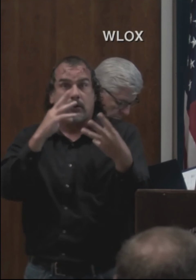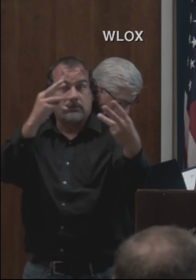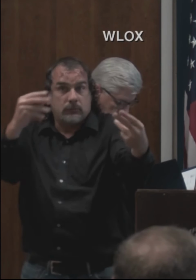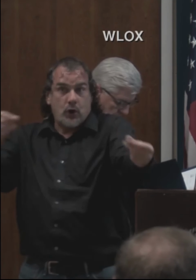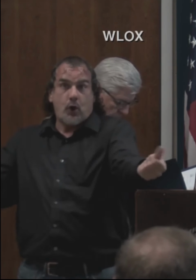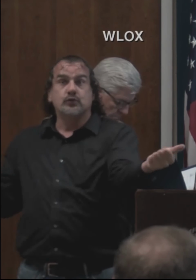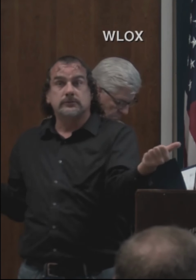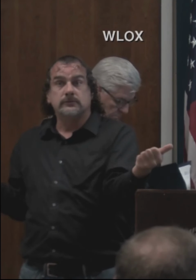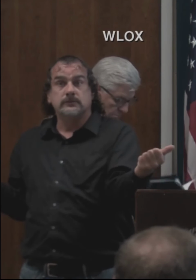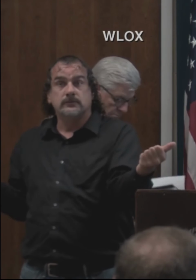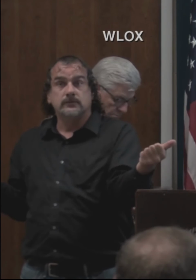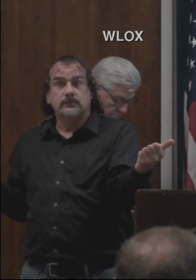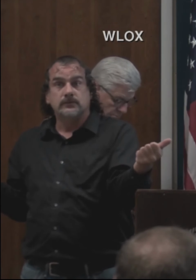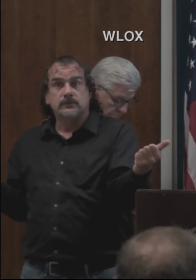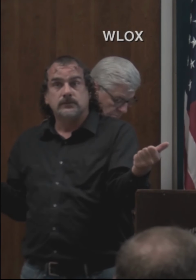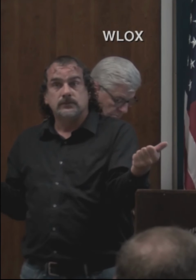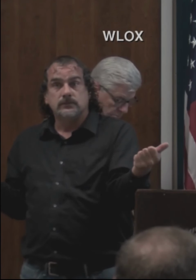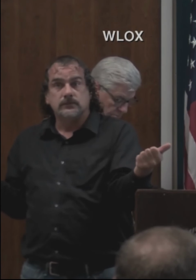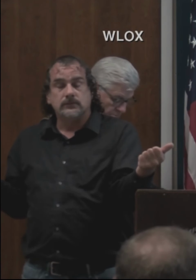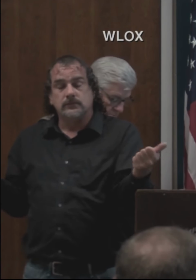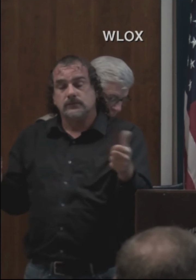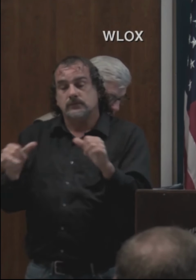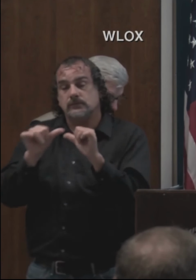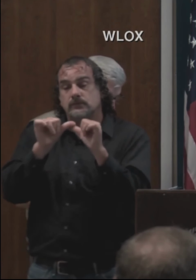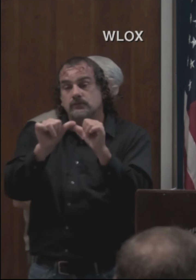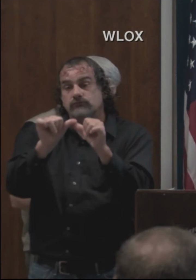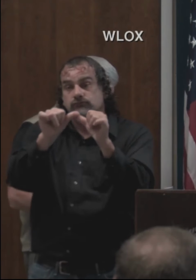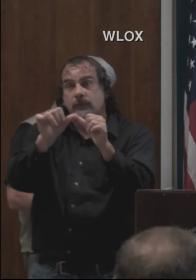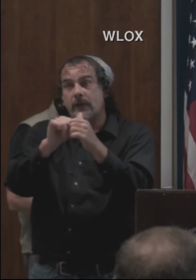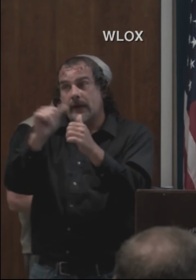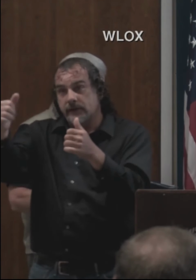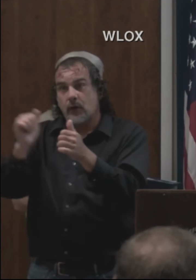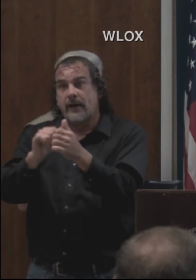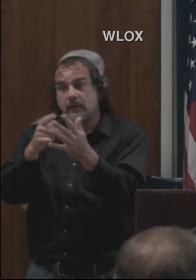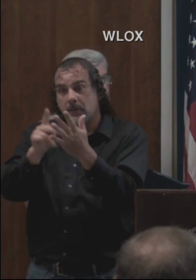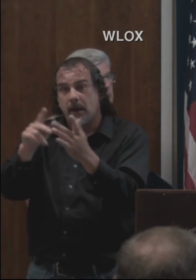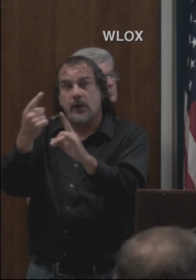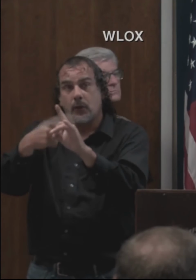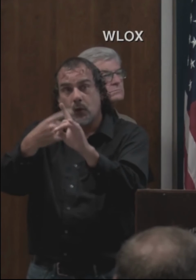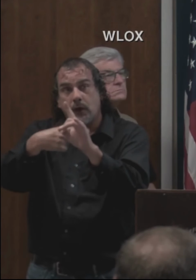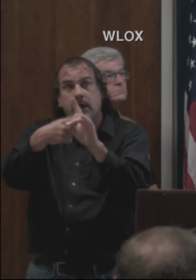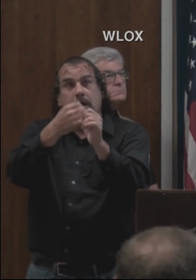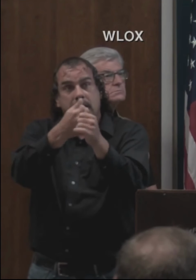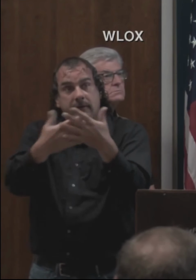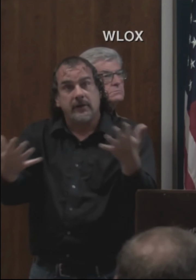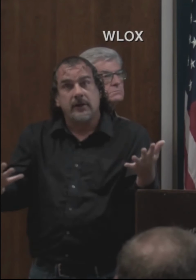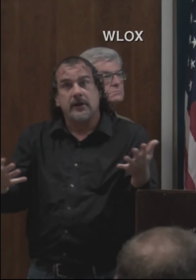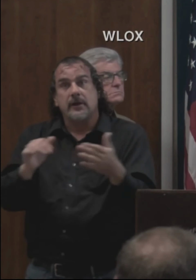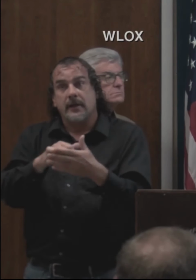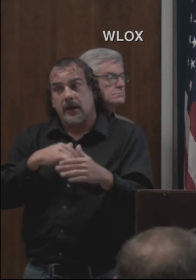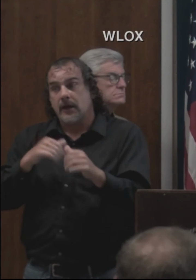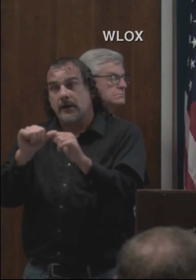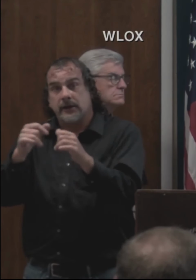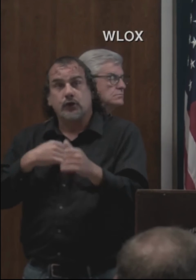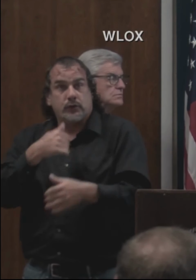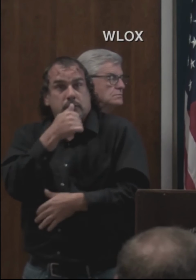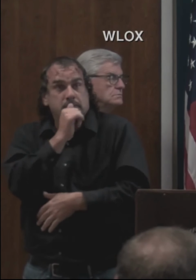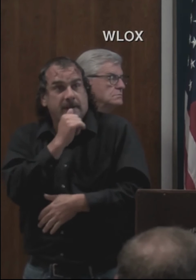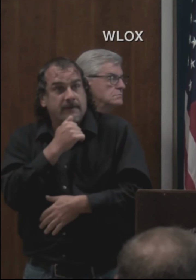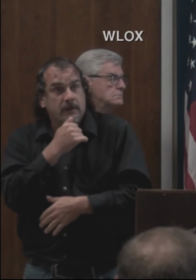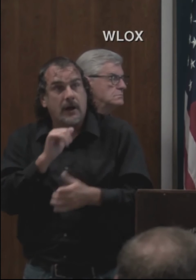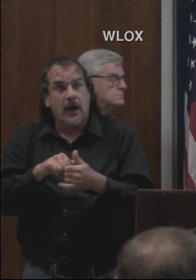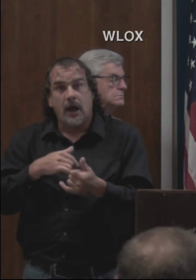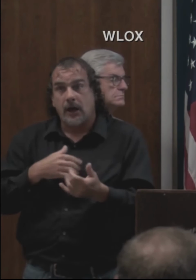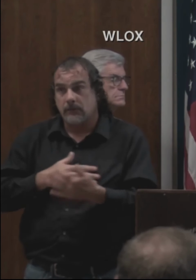fellow citizens. They're ongoing. They still have the rent to pay and all the other things that go with that. They continue to suffer.